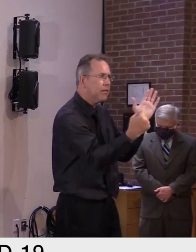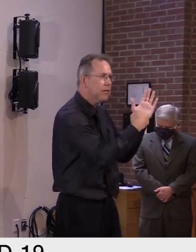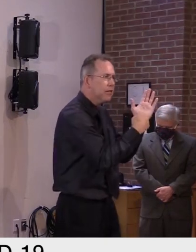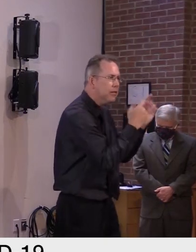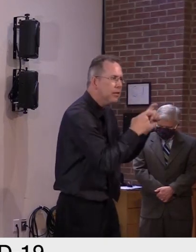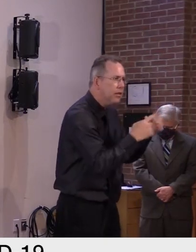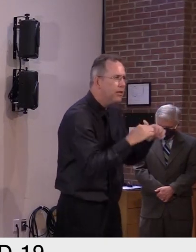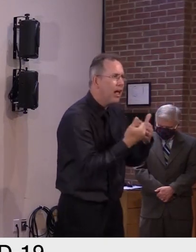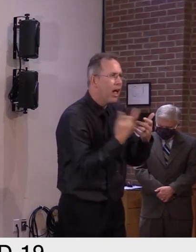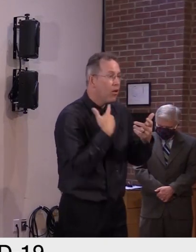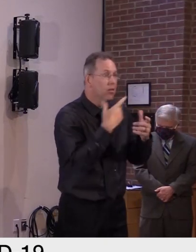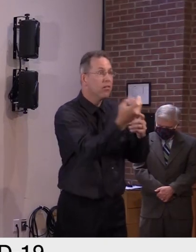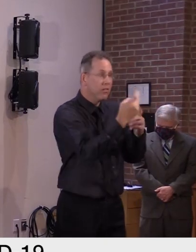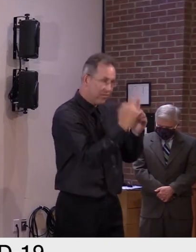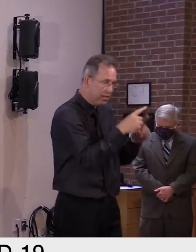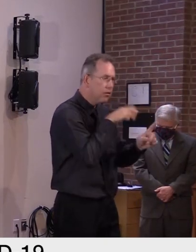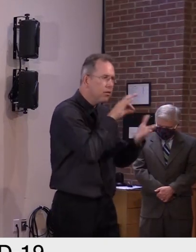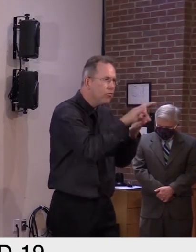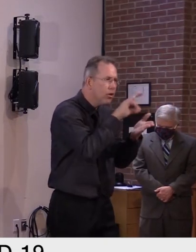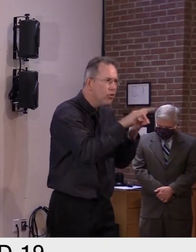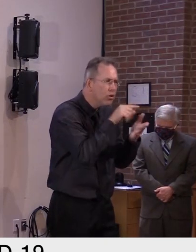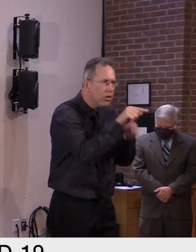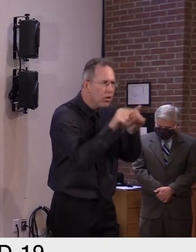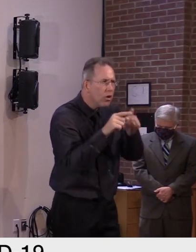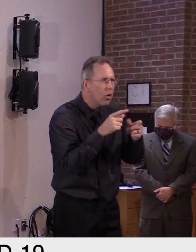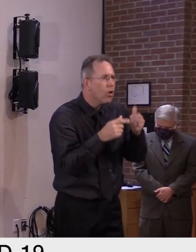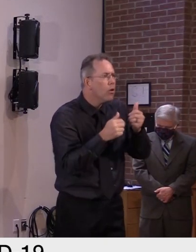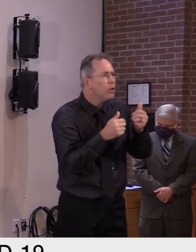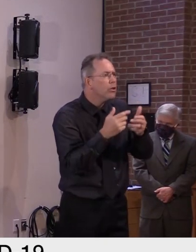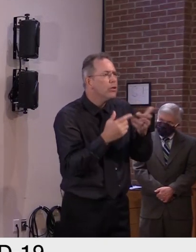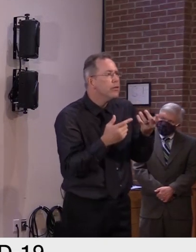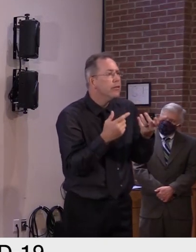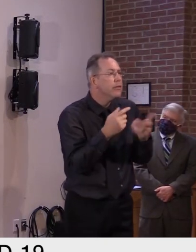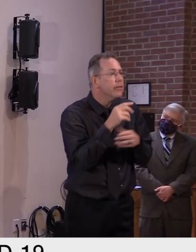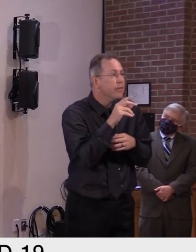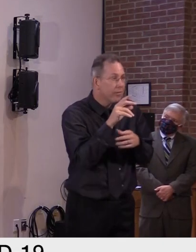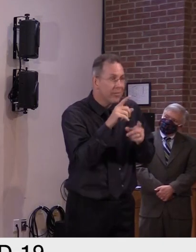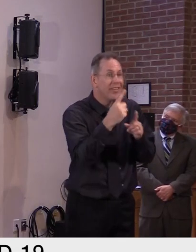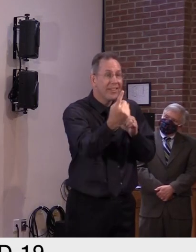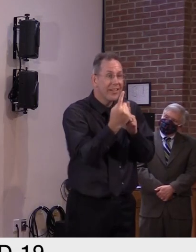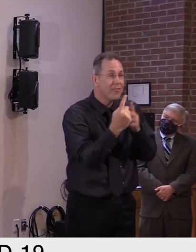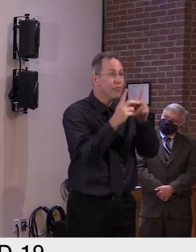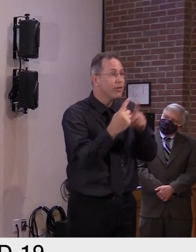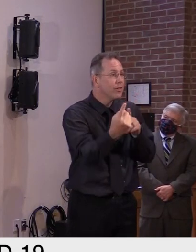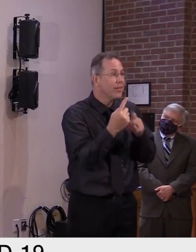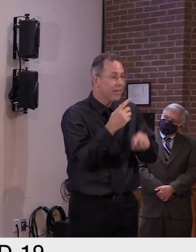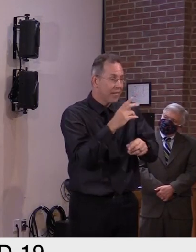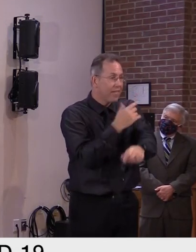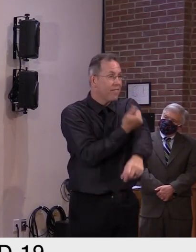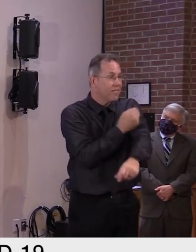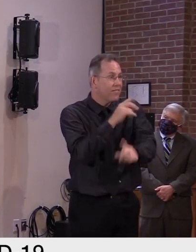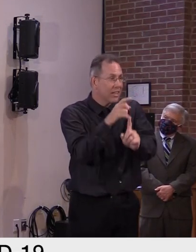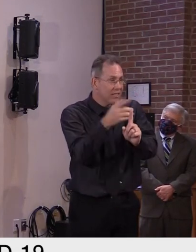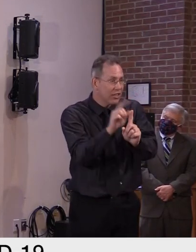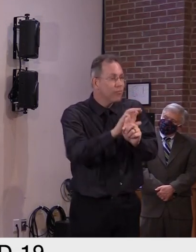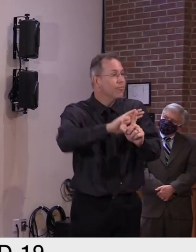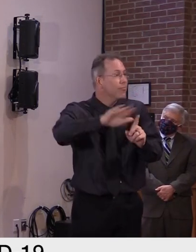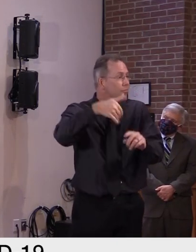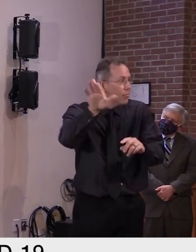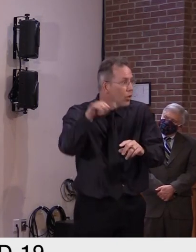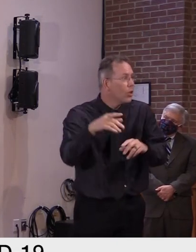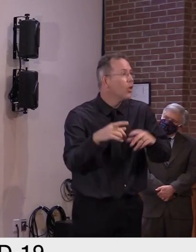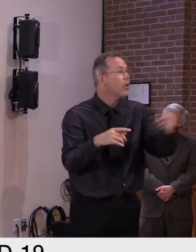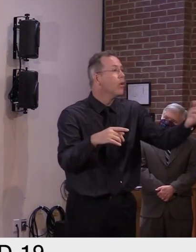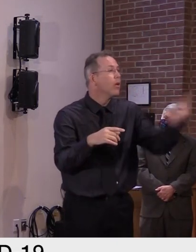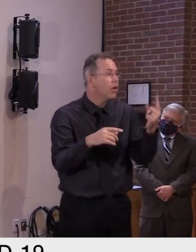vaccines are needed. And except for one of the candidates, most of them are multi-dose vaccines. So it's be